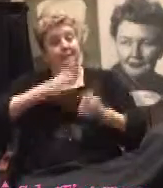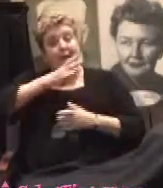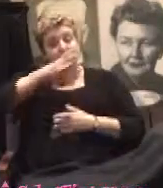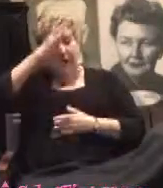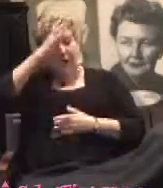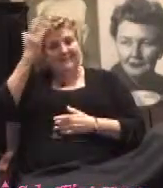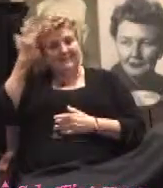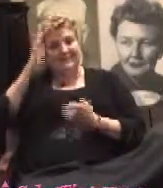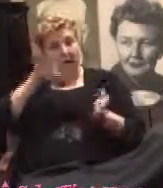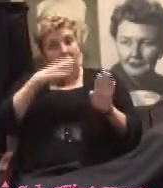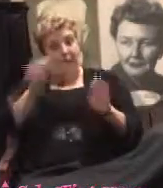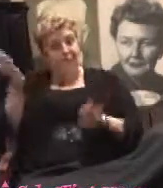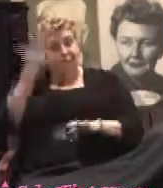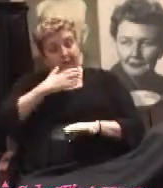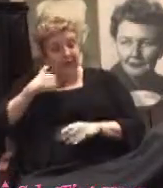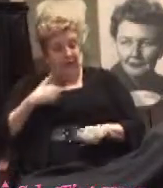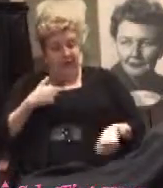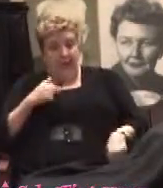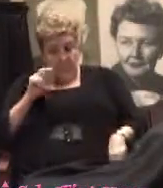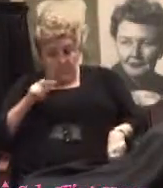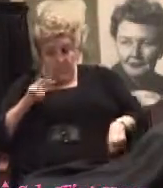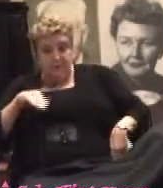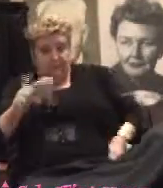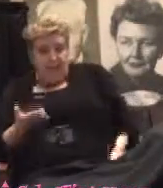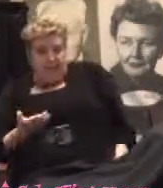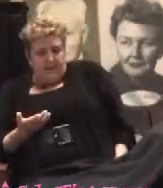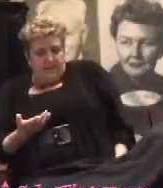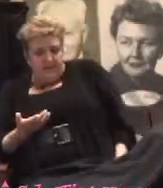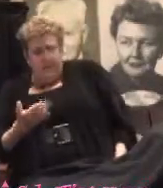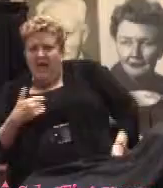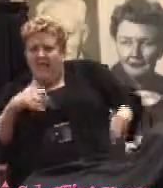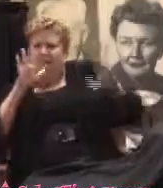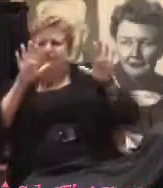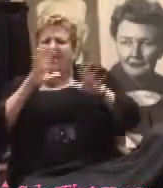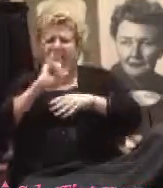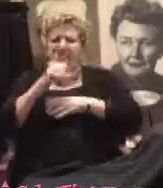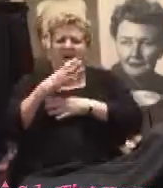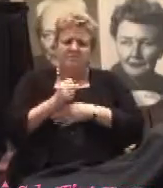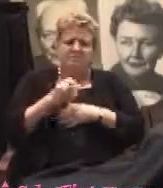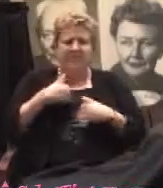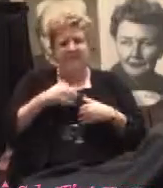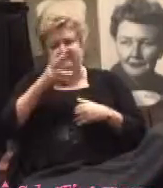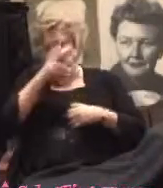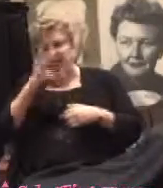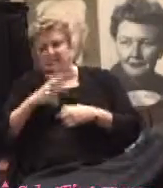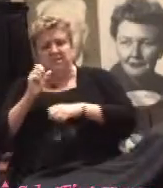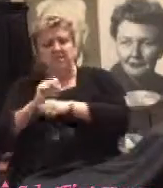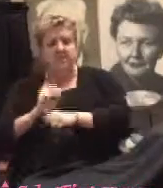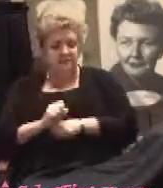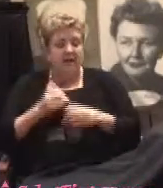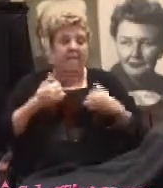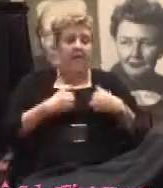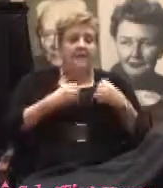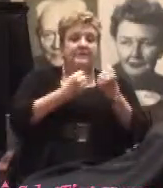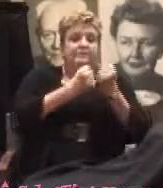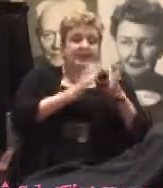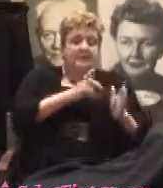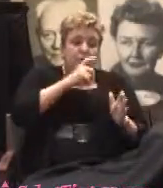front of me. I watched them. I've had great jobs. I've had not so great jobs. I've had a sponsee commit suicide directly